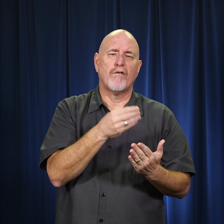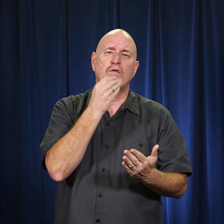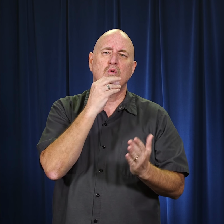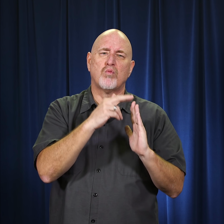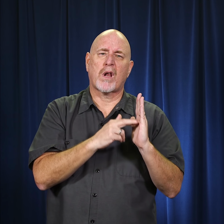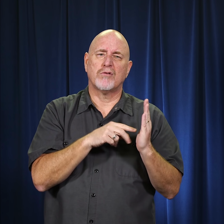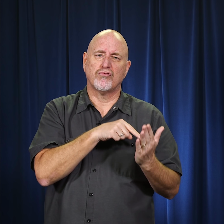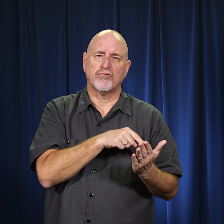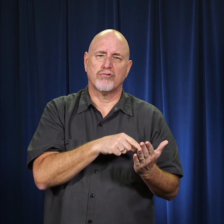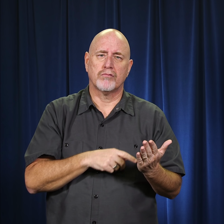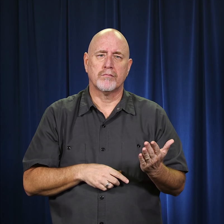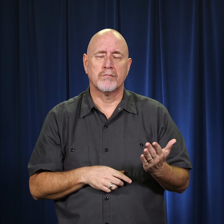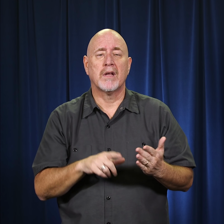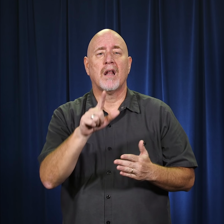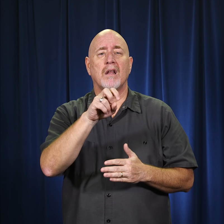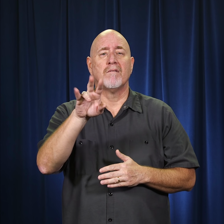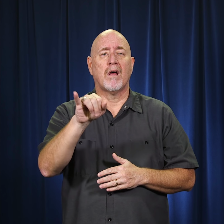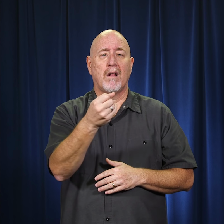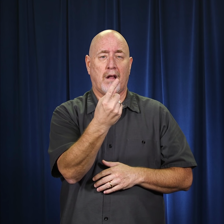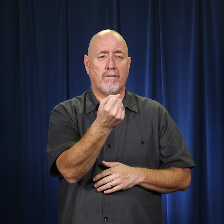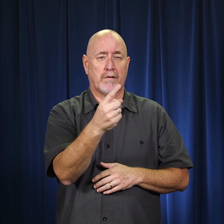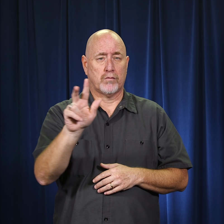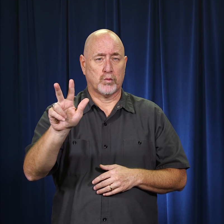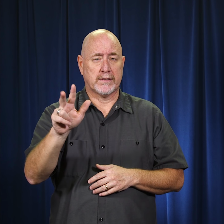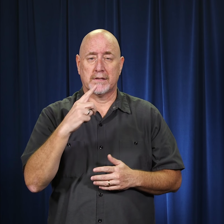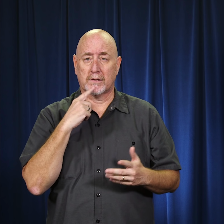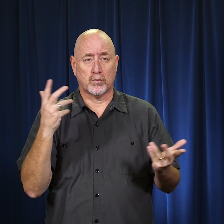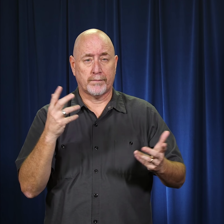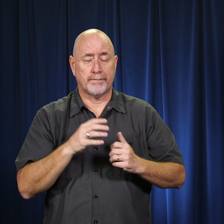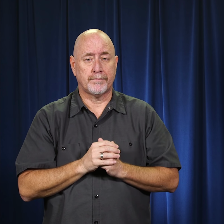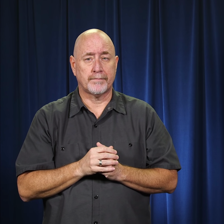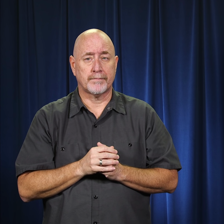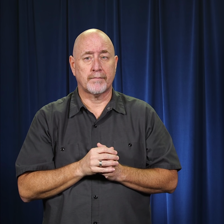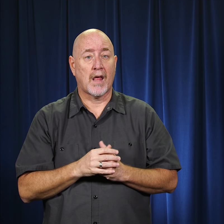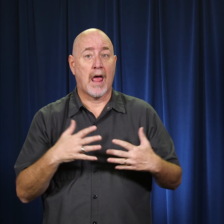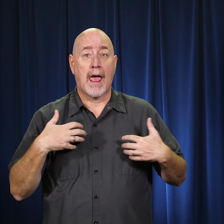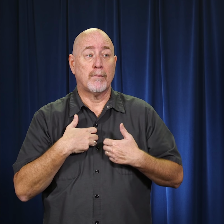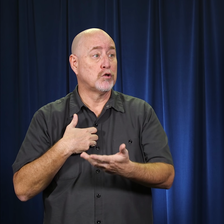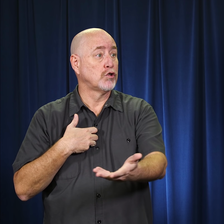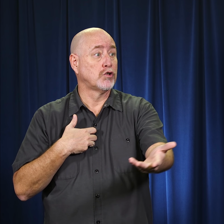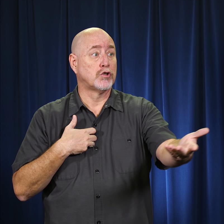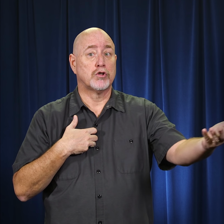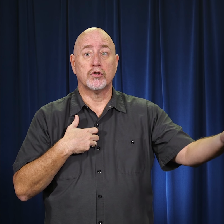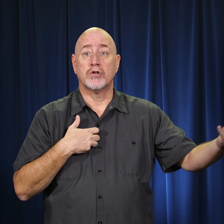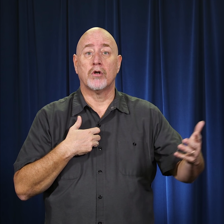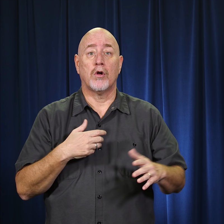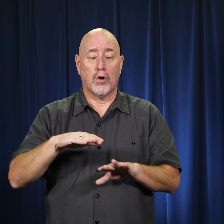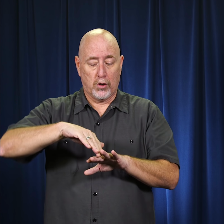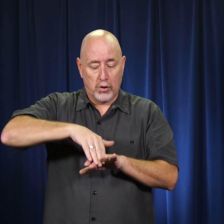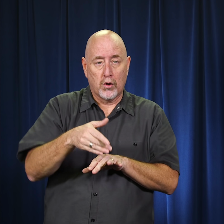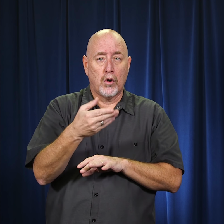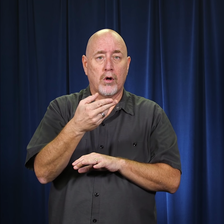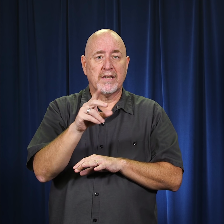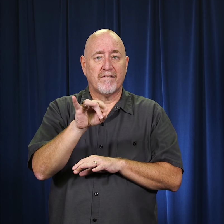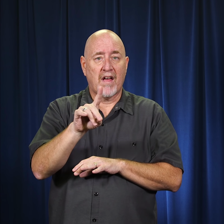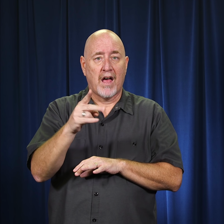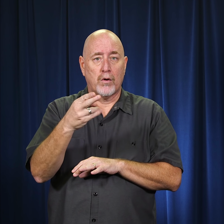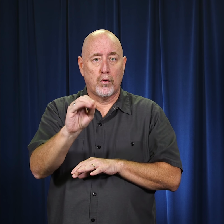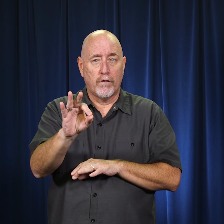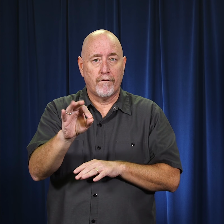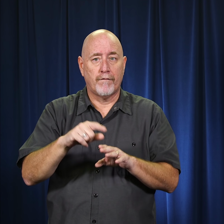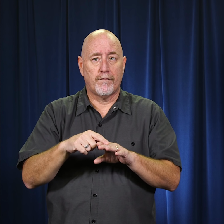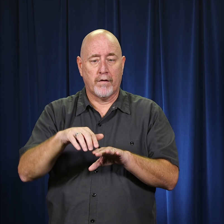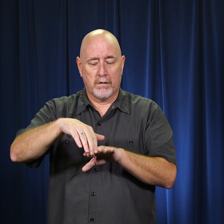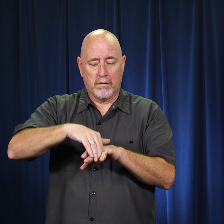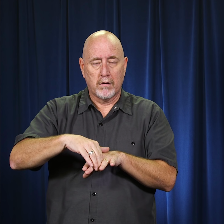some of these food regulations. Leviticus 11, verse 3 says, Among the animals, whatever divides the hoof, having